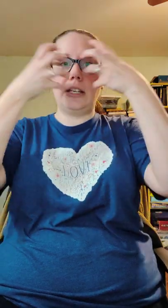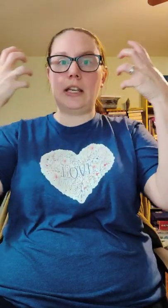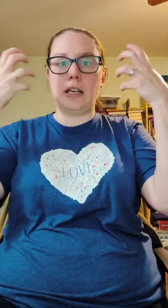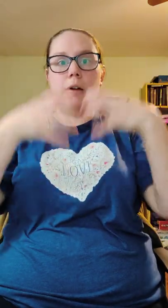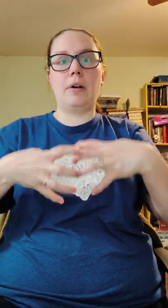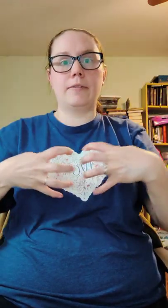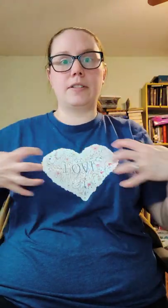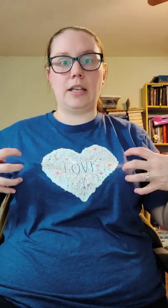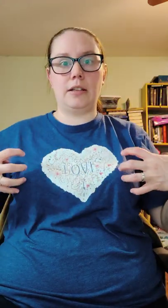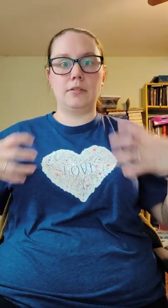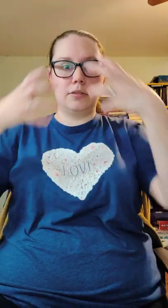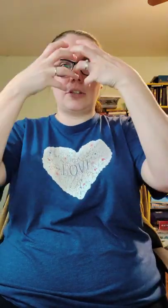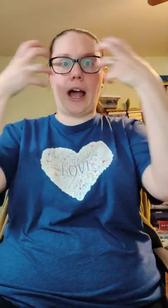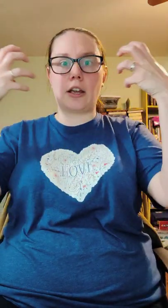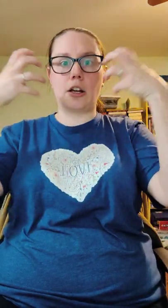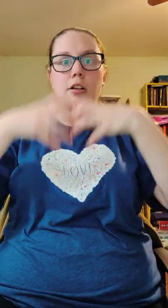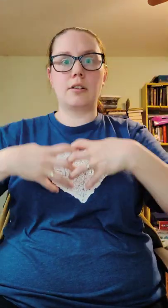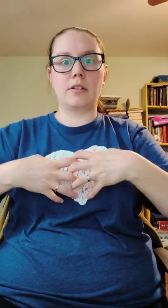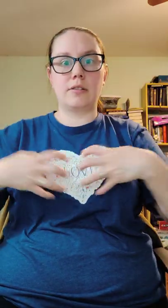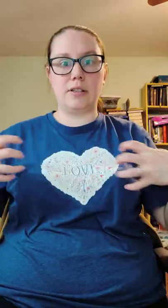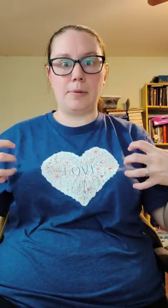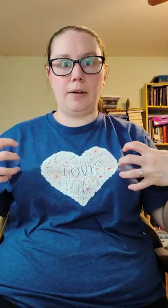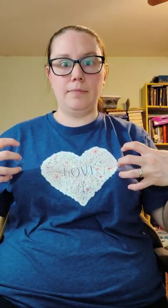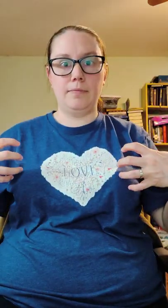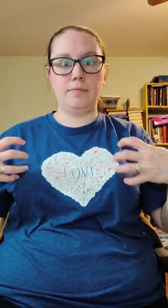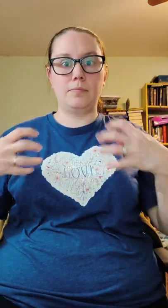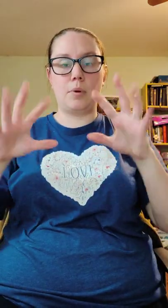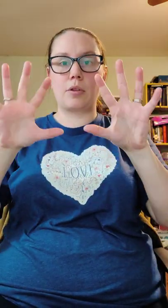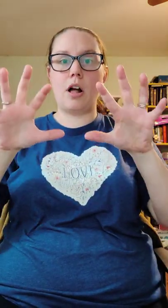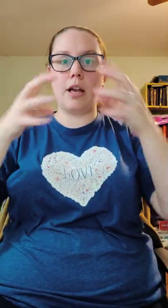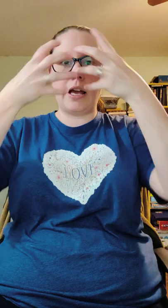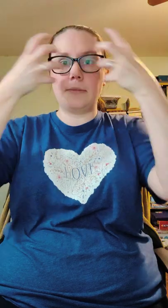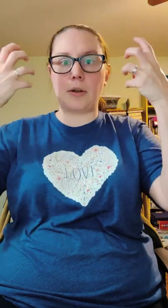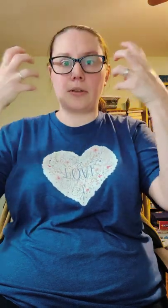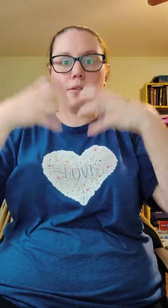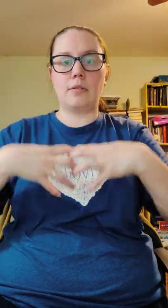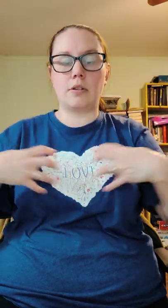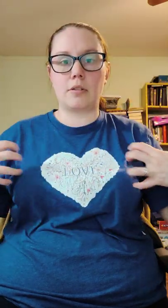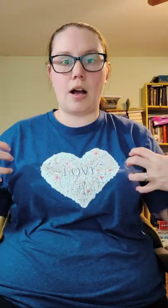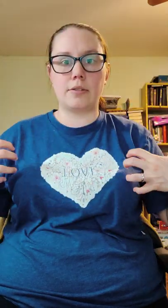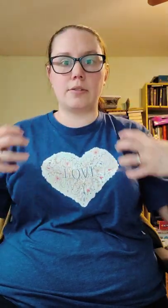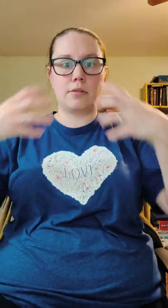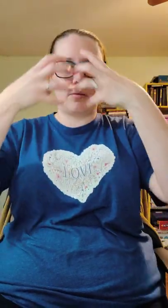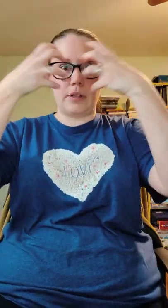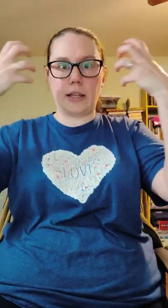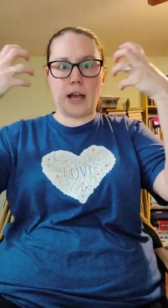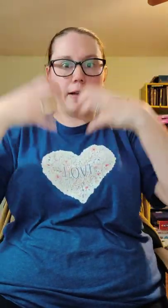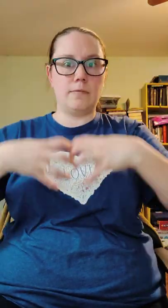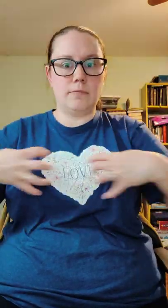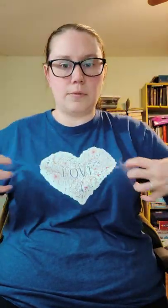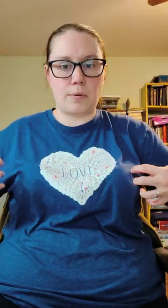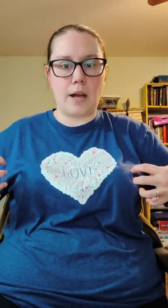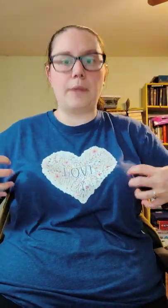T above Z. Tiger. Zebra. Both claw hands, both cross, going like that. Okay.